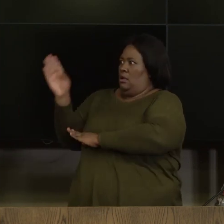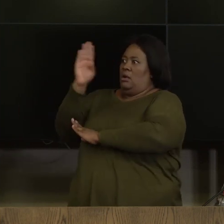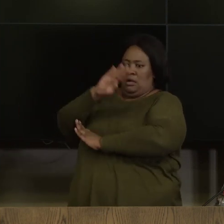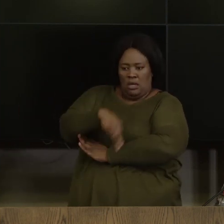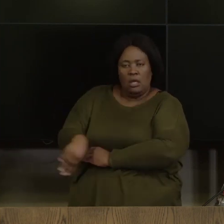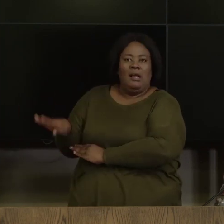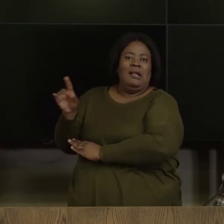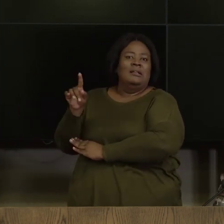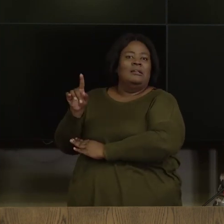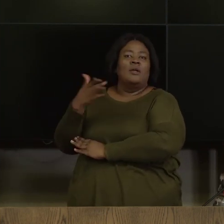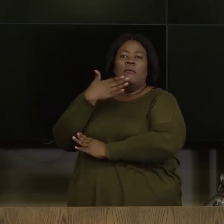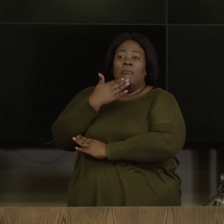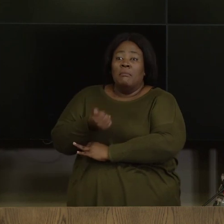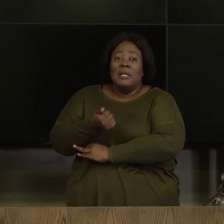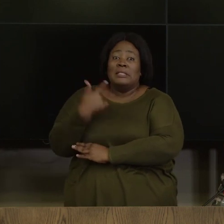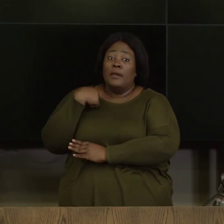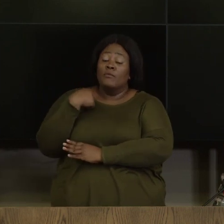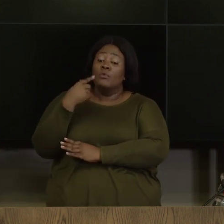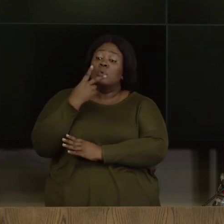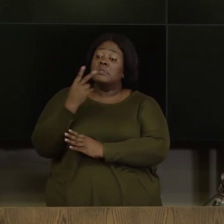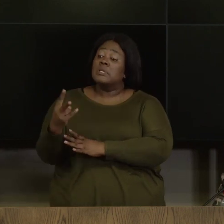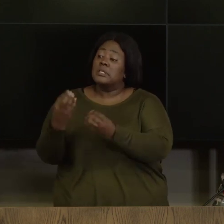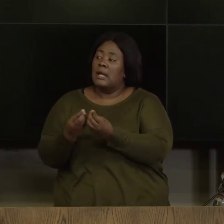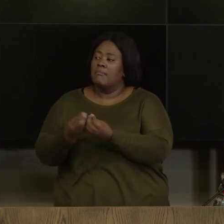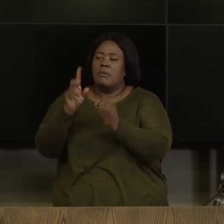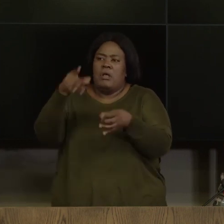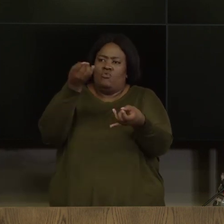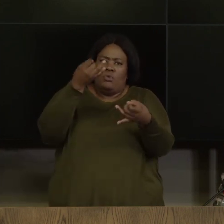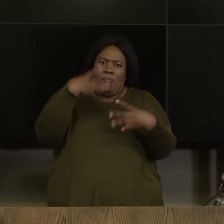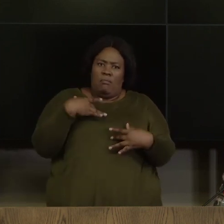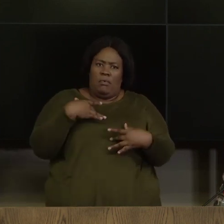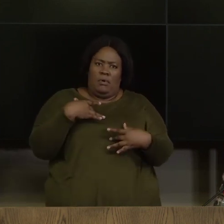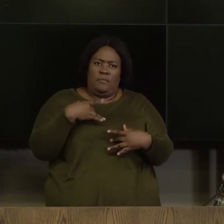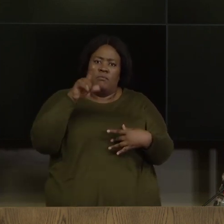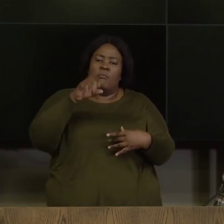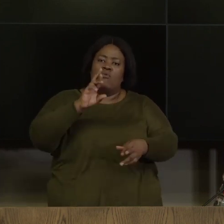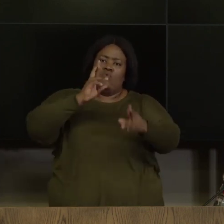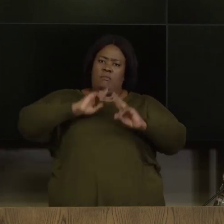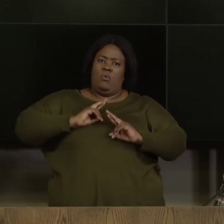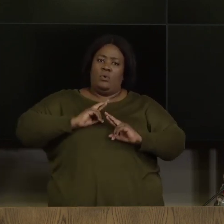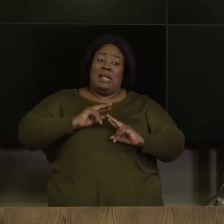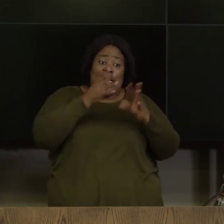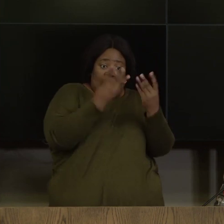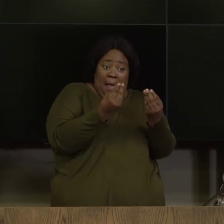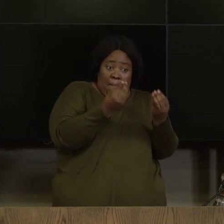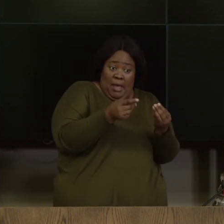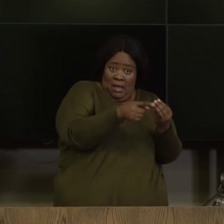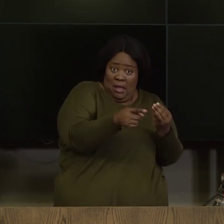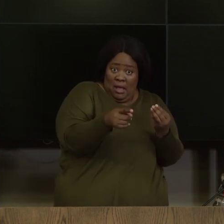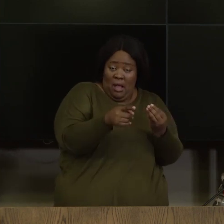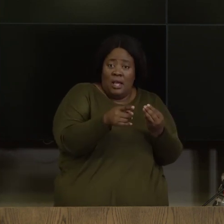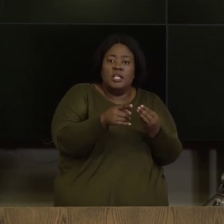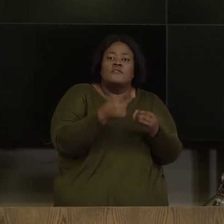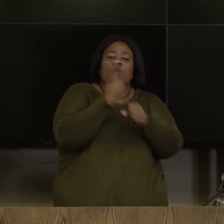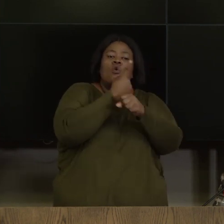Khulumani mangabe niyabona. And le number esinikeza yona, akuyona inamba yalabo who are finding